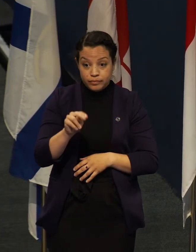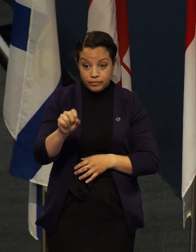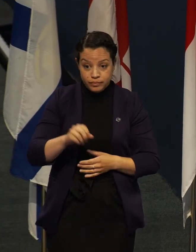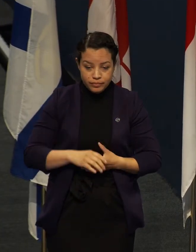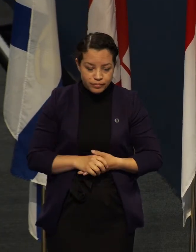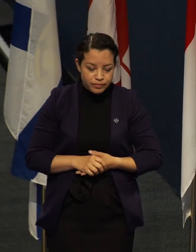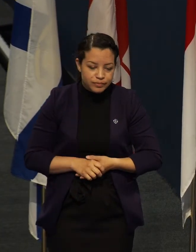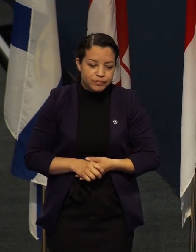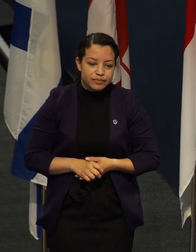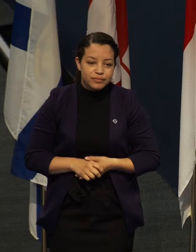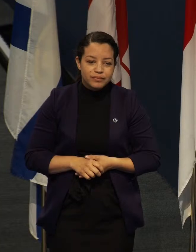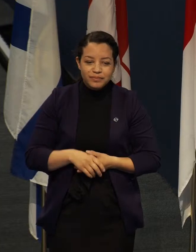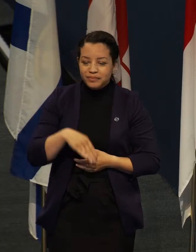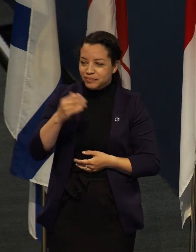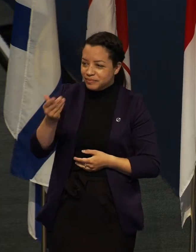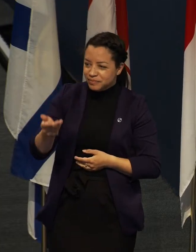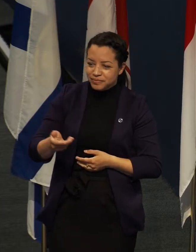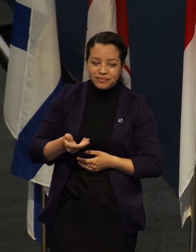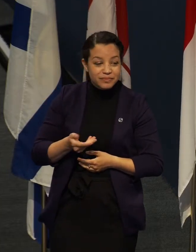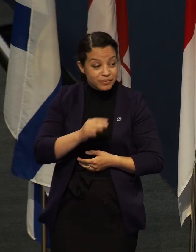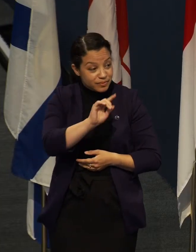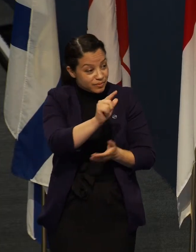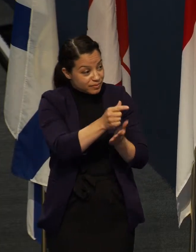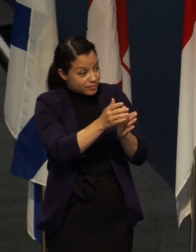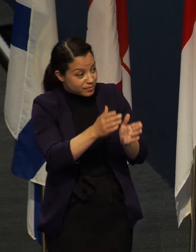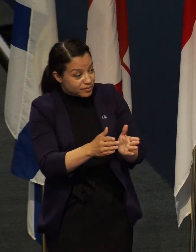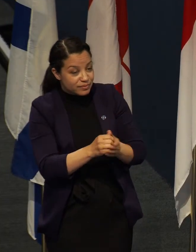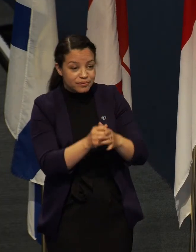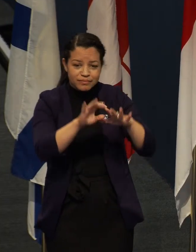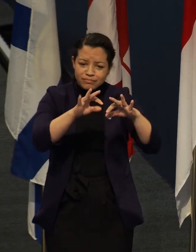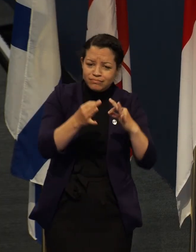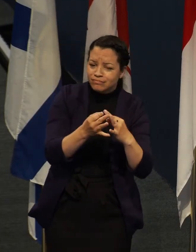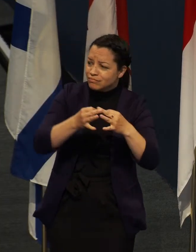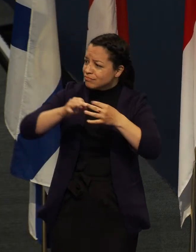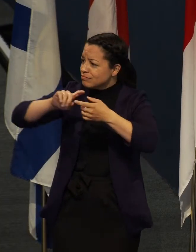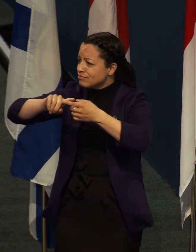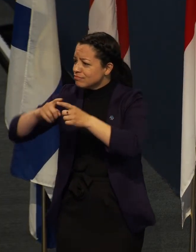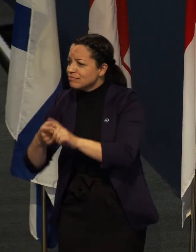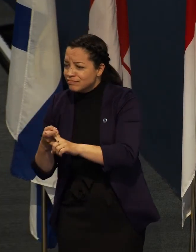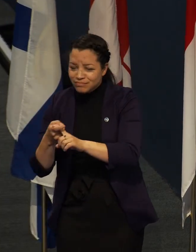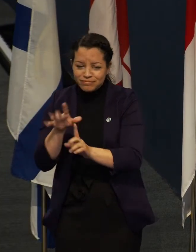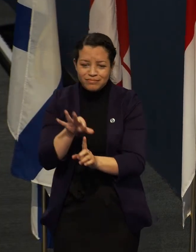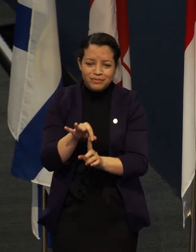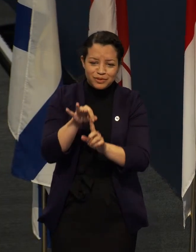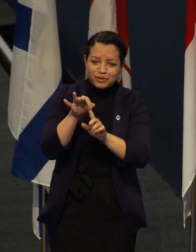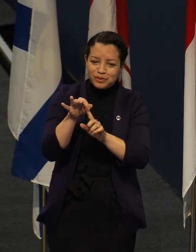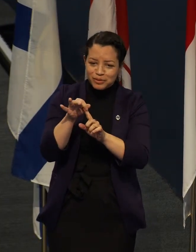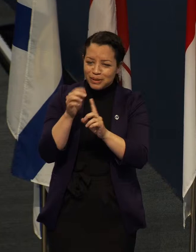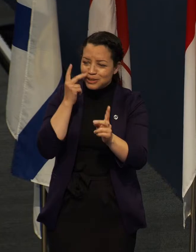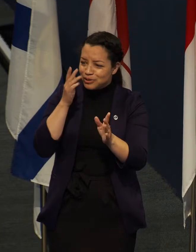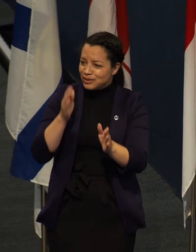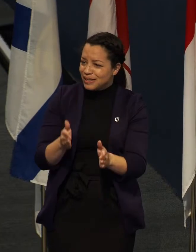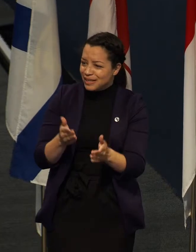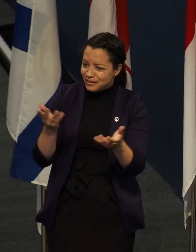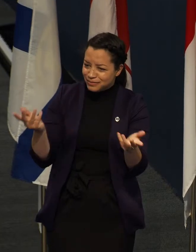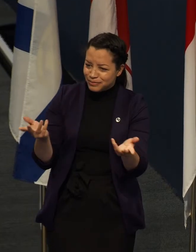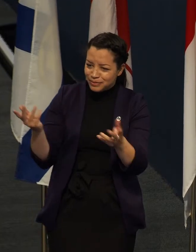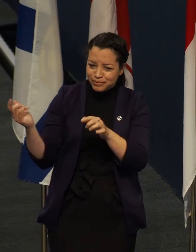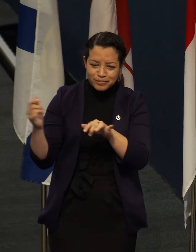I want to offer a warm welcome to graduates, family and friends, and special guests that are joining us here